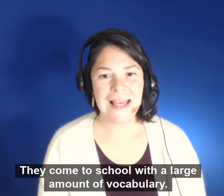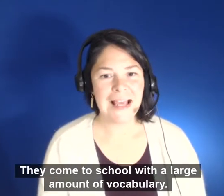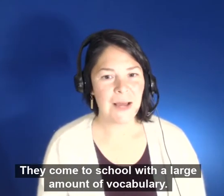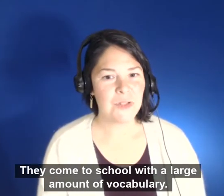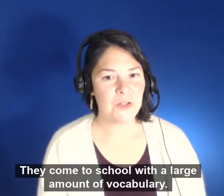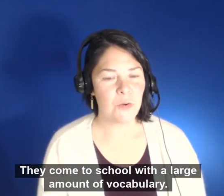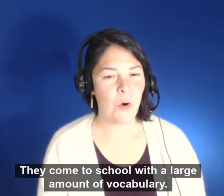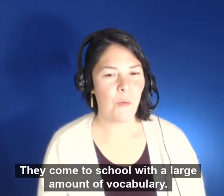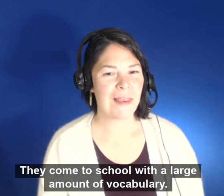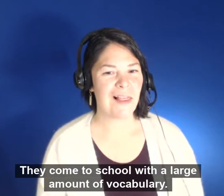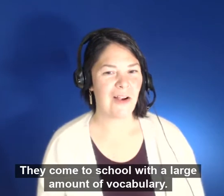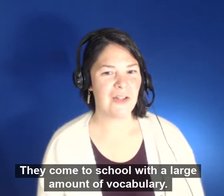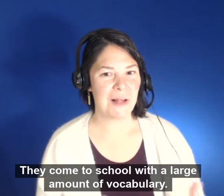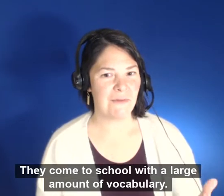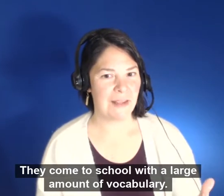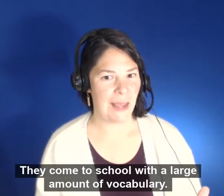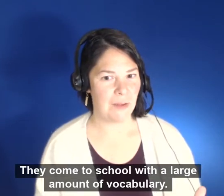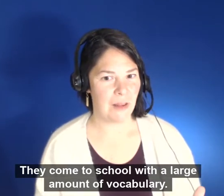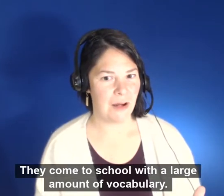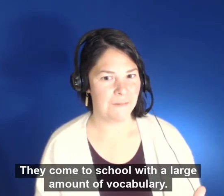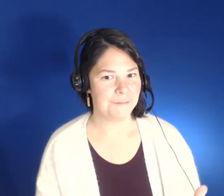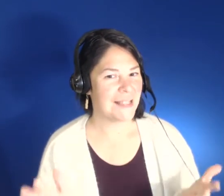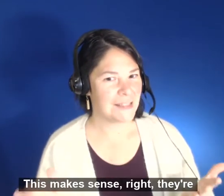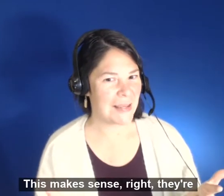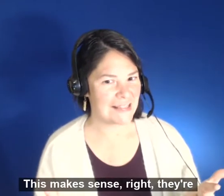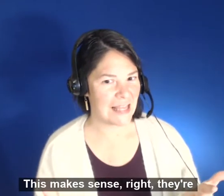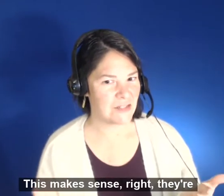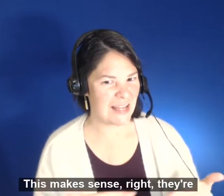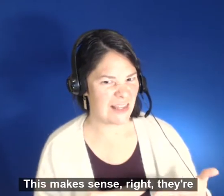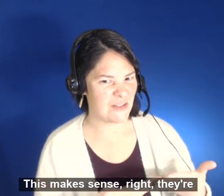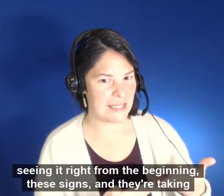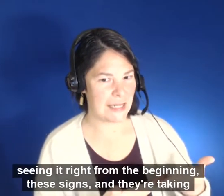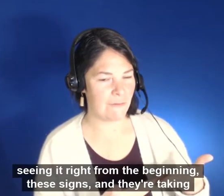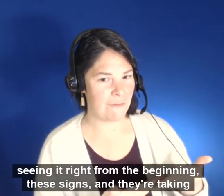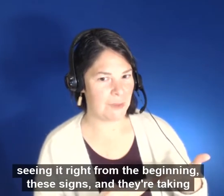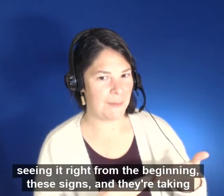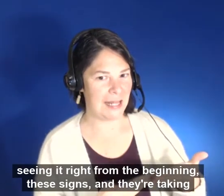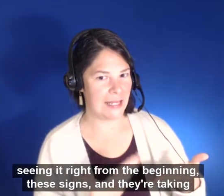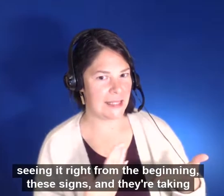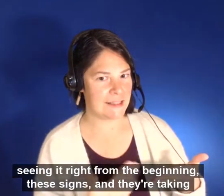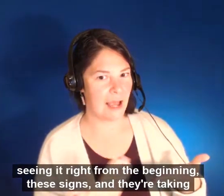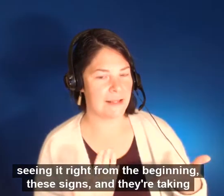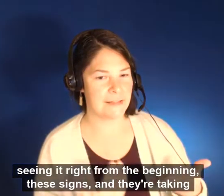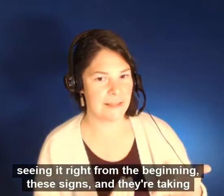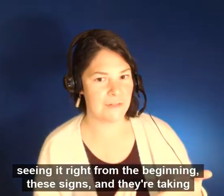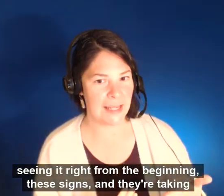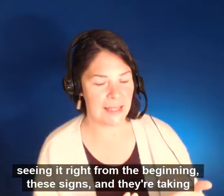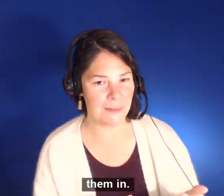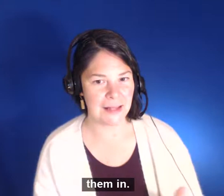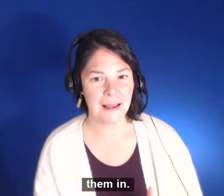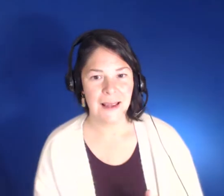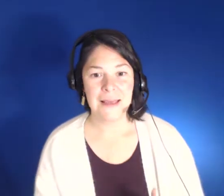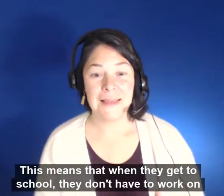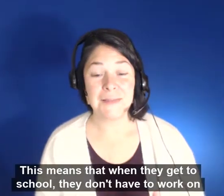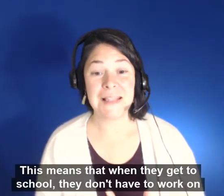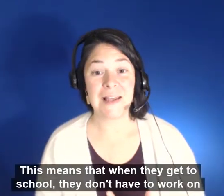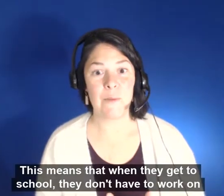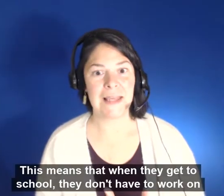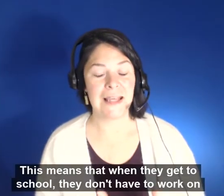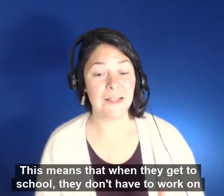come to school with a large amount of vocabulary. This makes sense, right? They're seeing it right from the beginning, these signs, and they're taking them in. This means that when they get to